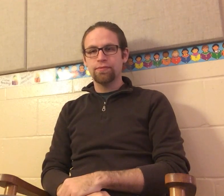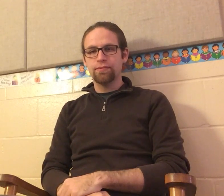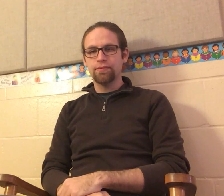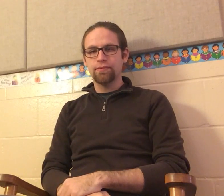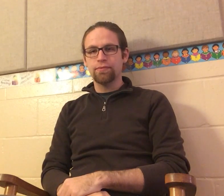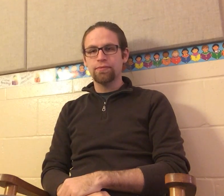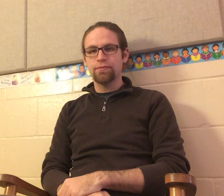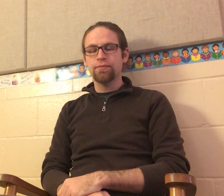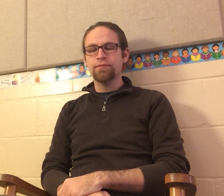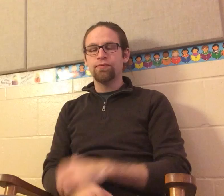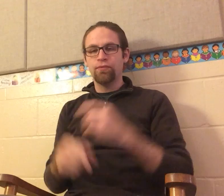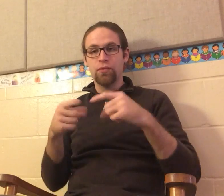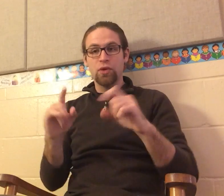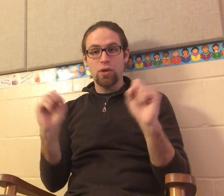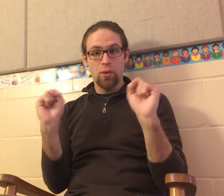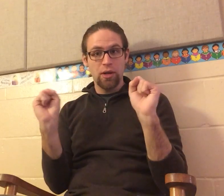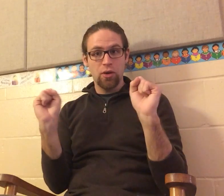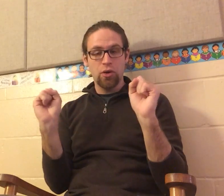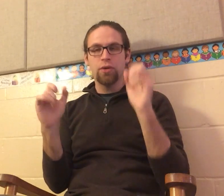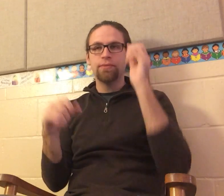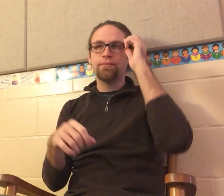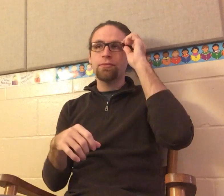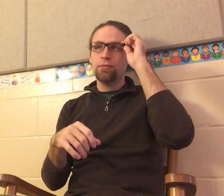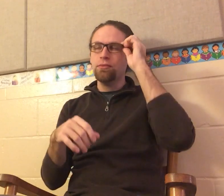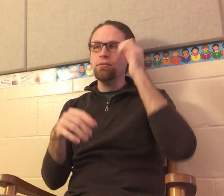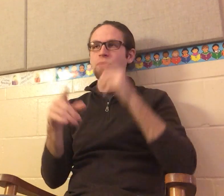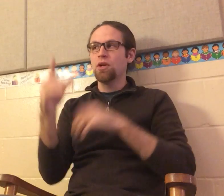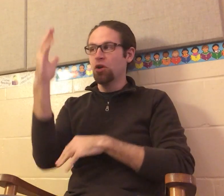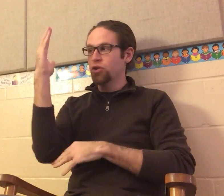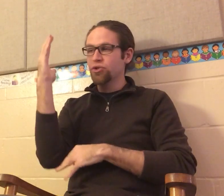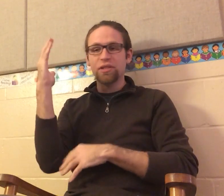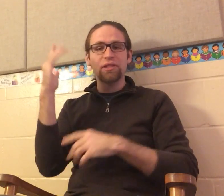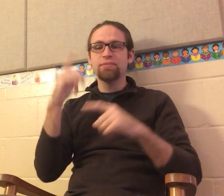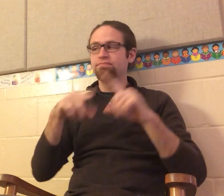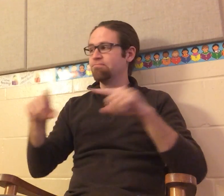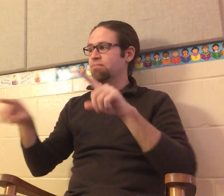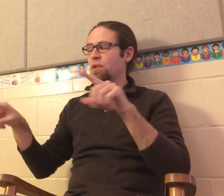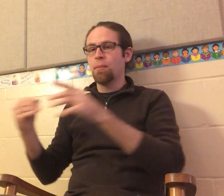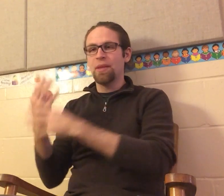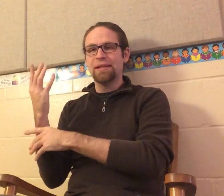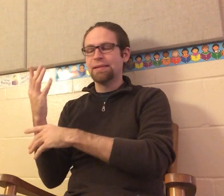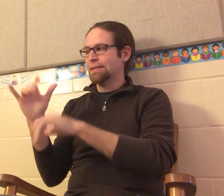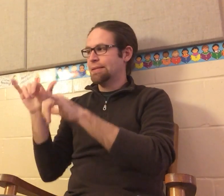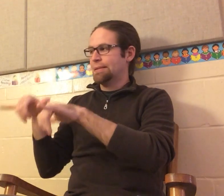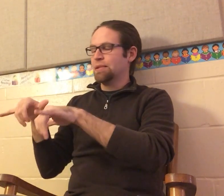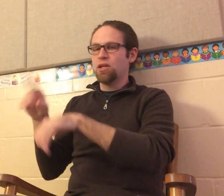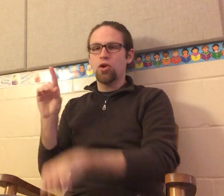During winter, these trees, as well as many other plants, enter a dormant state.